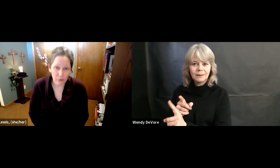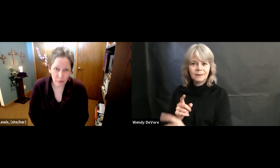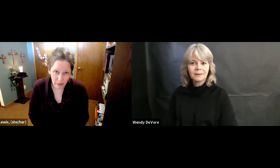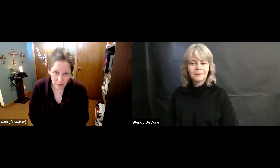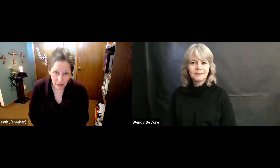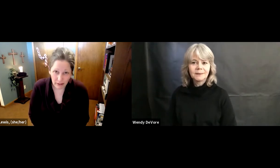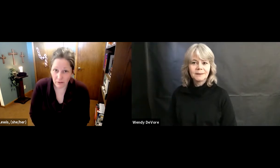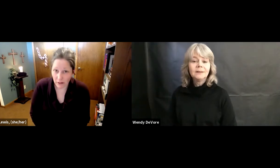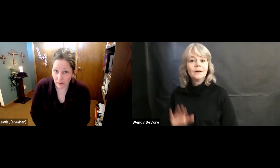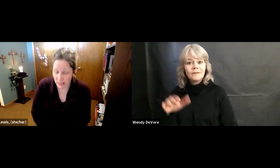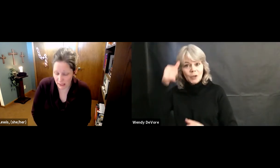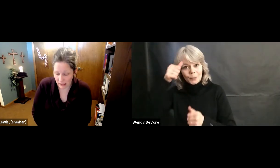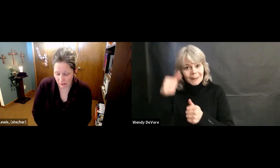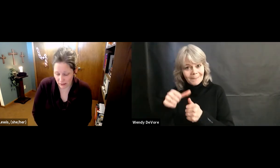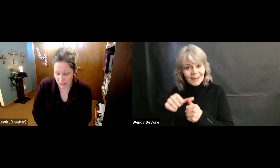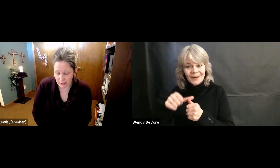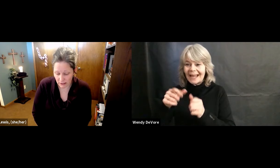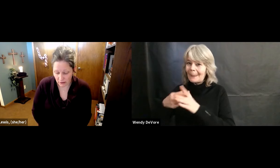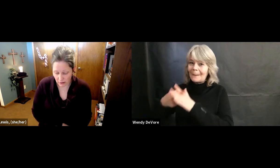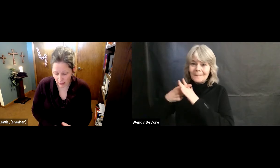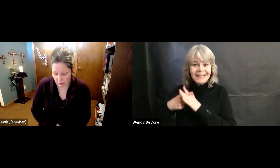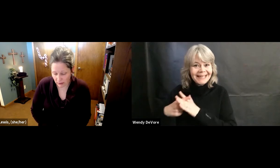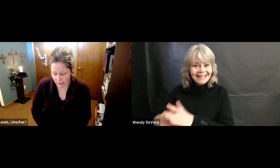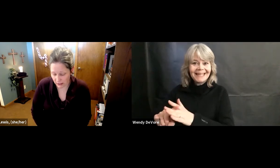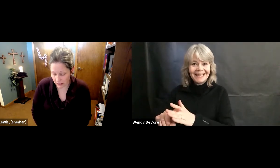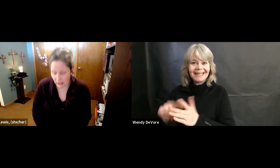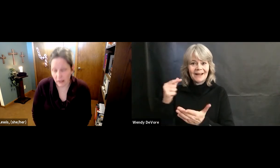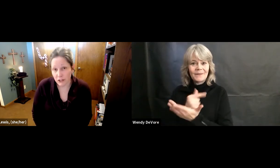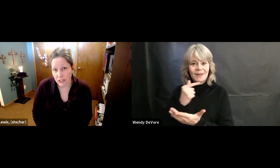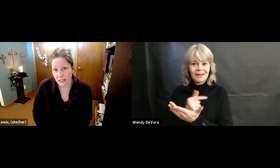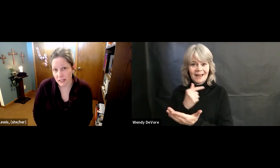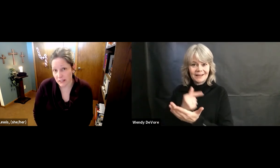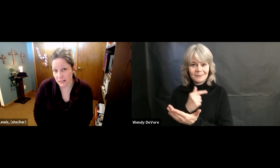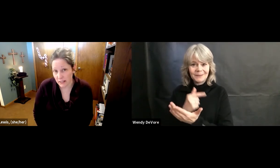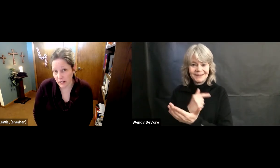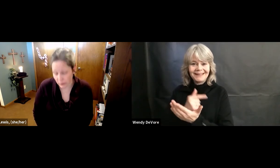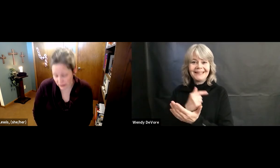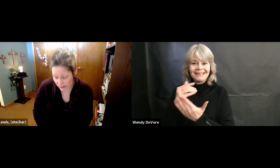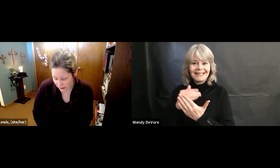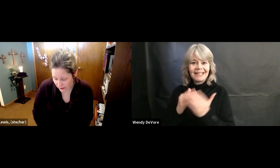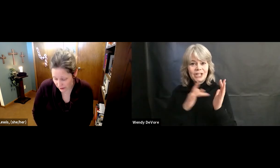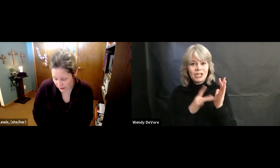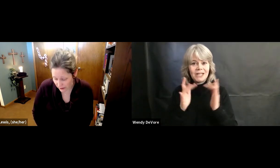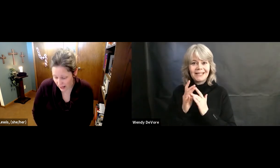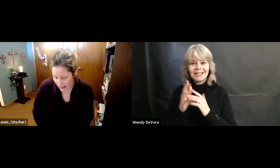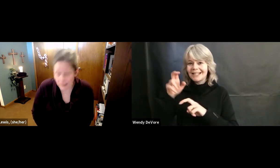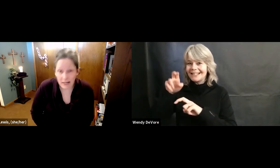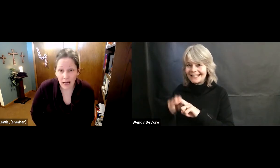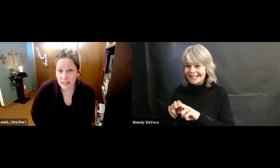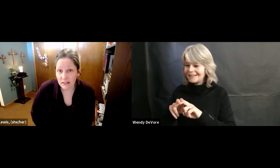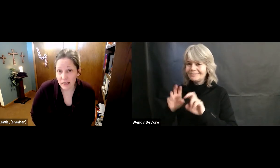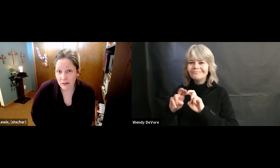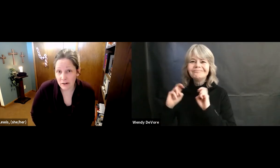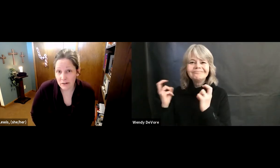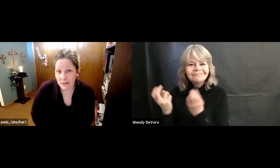Because if you remember, at the very beginning of this gospel lesson, Jesus is sitting with sinners and